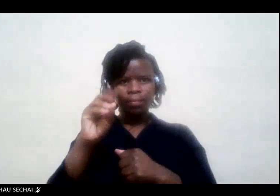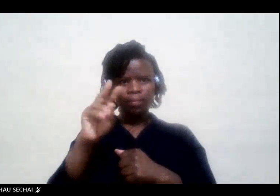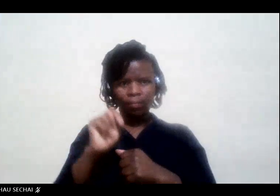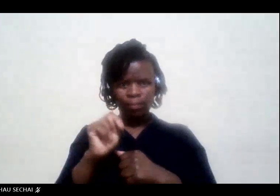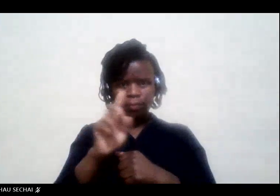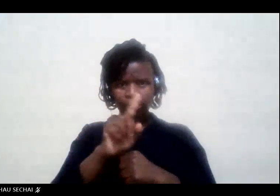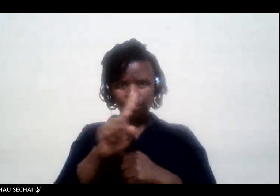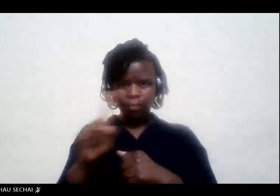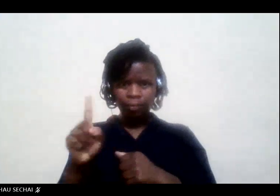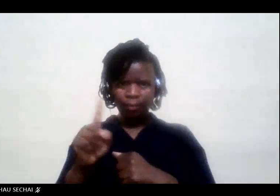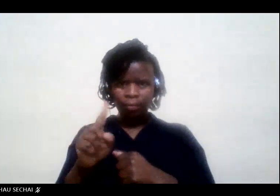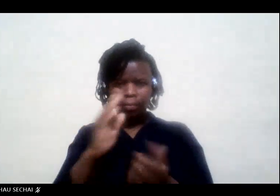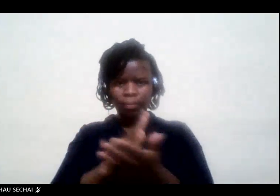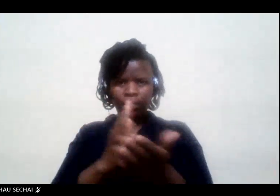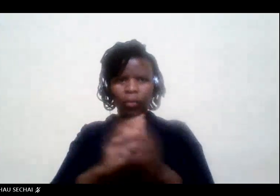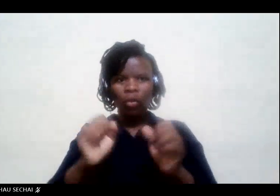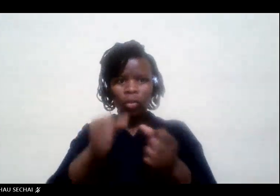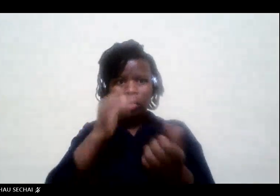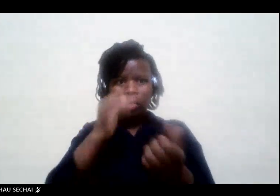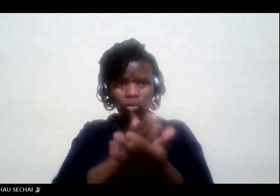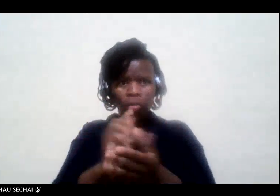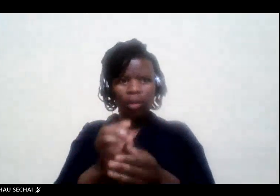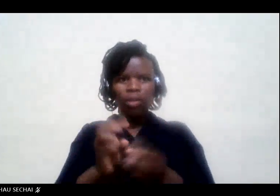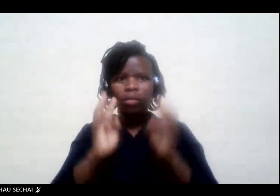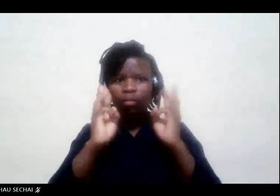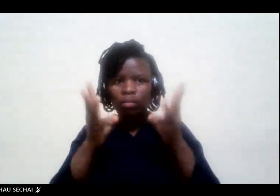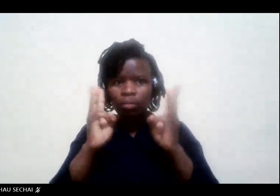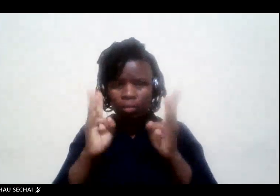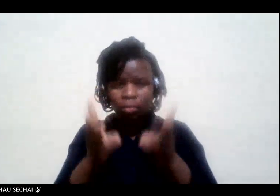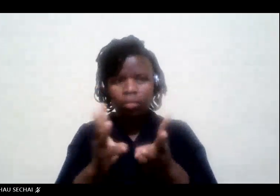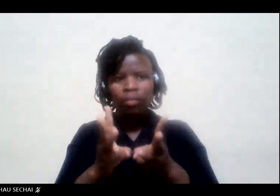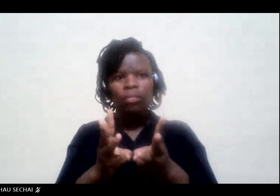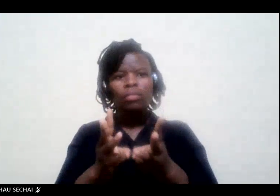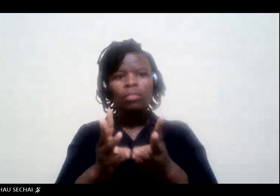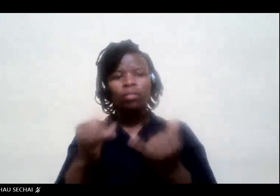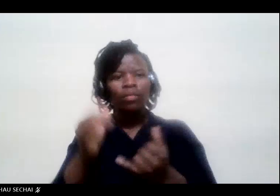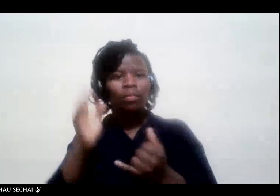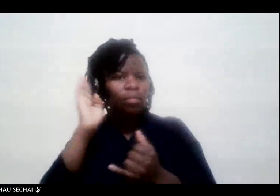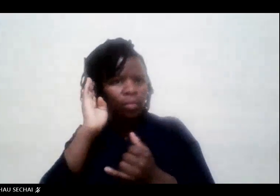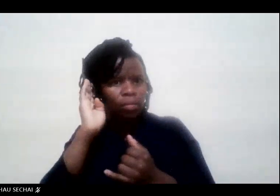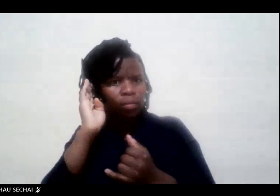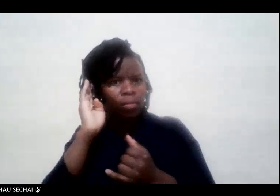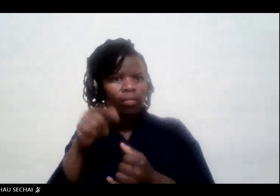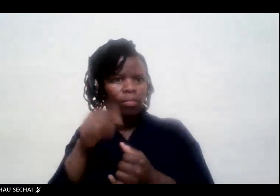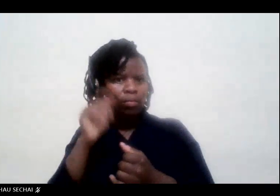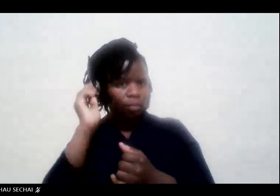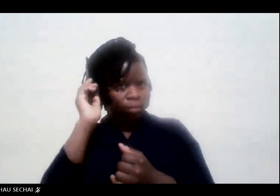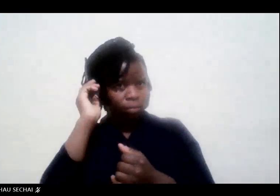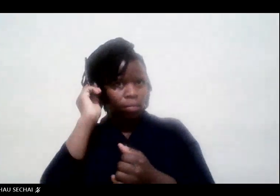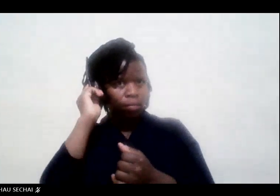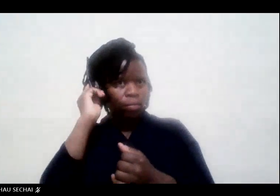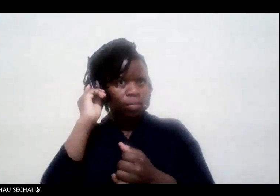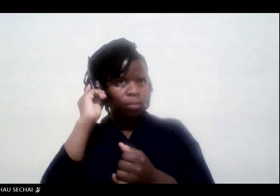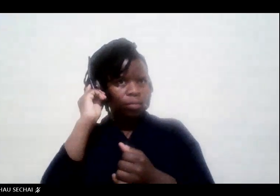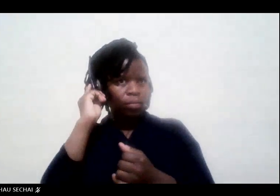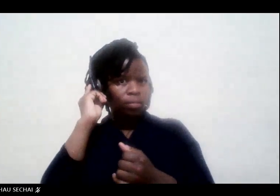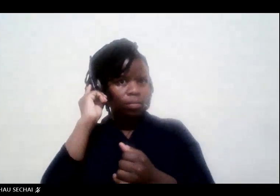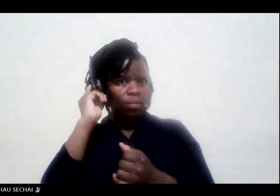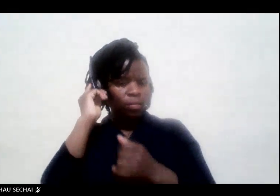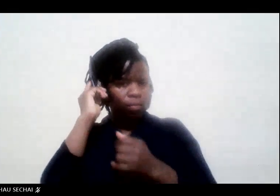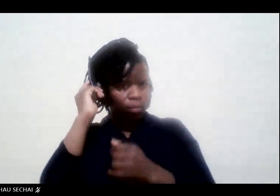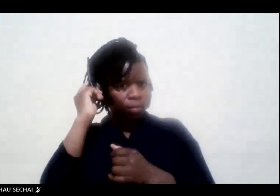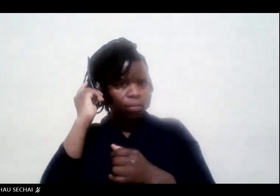Okay, Masabata says, listen to Benedict, there's always been a challenge with special schools. He states it clearly when he refers to the upkeeping